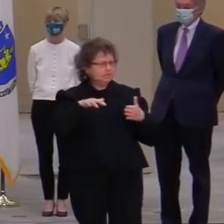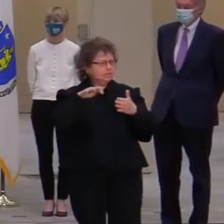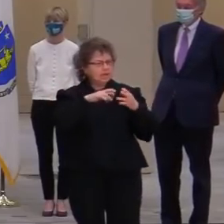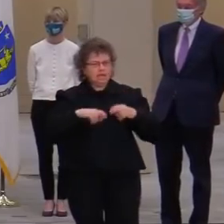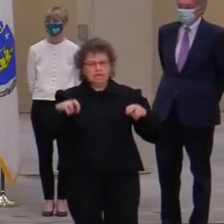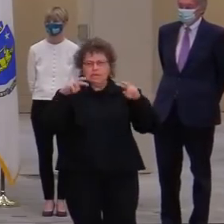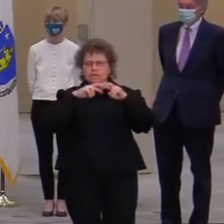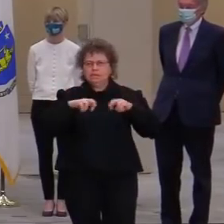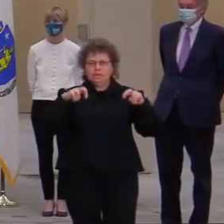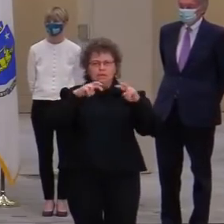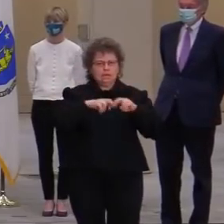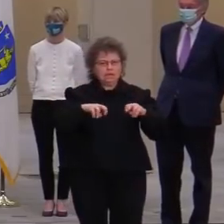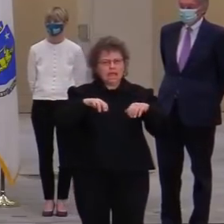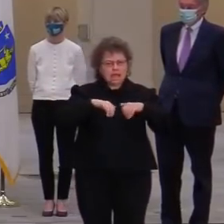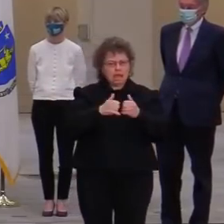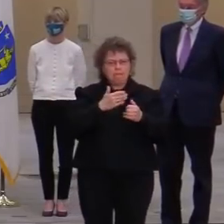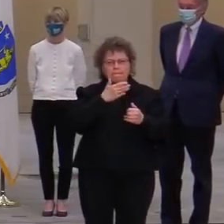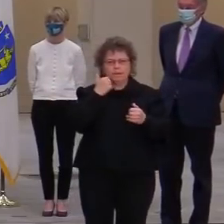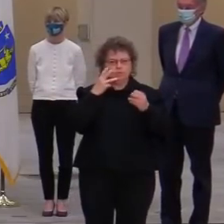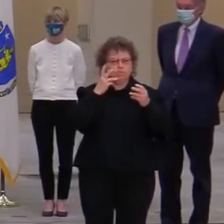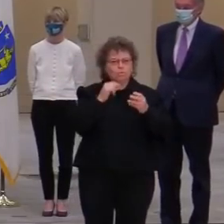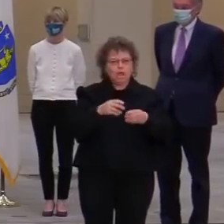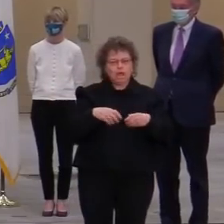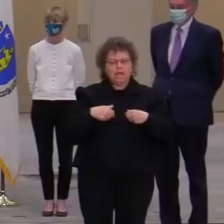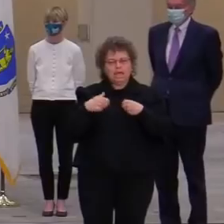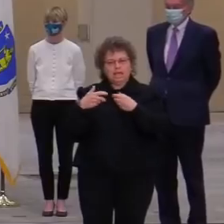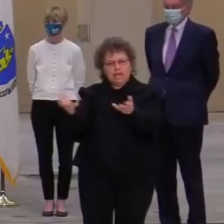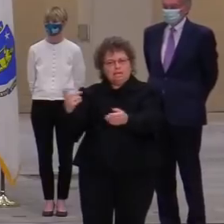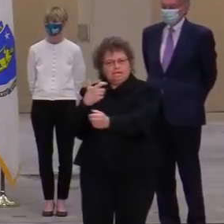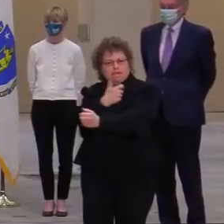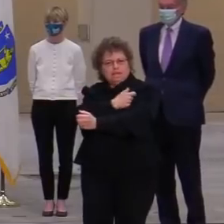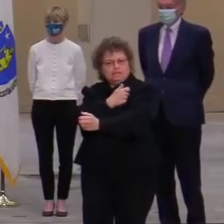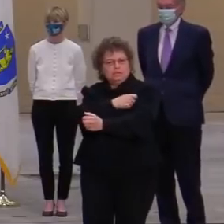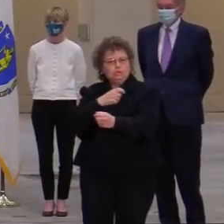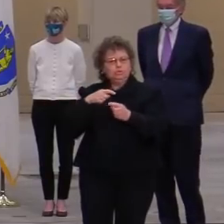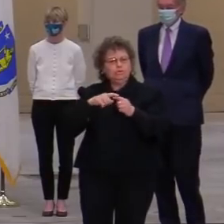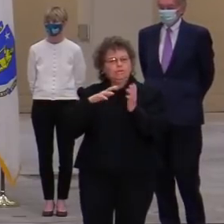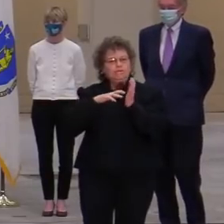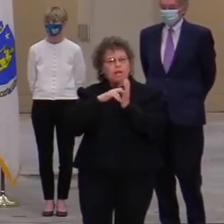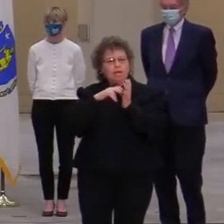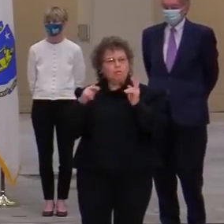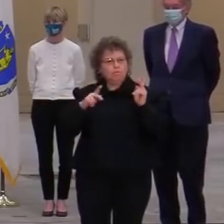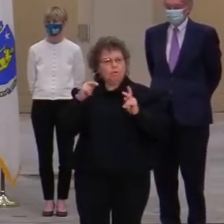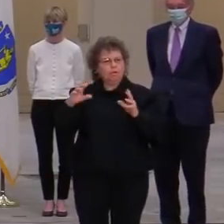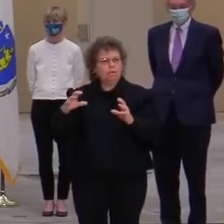especially to vulnerable populations, people who have been hit hard from this pandemic.